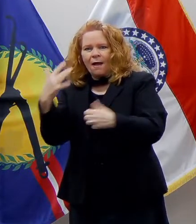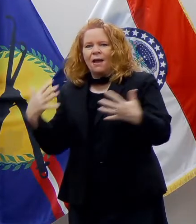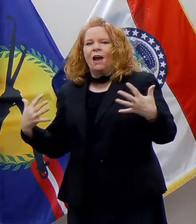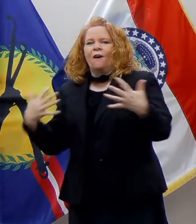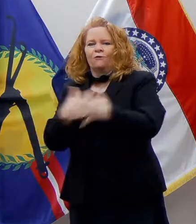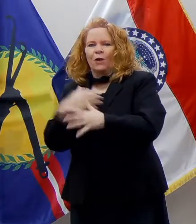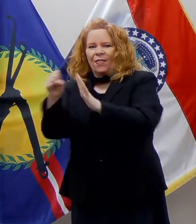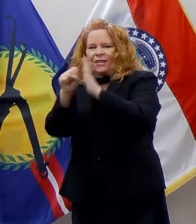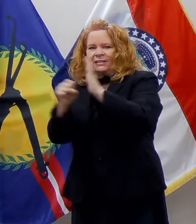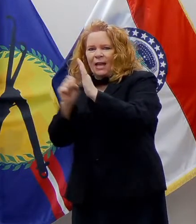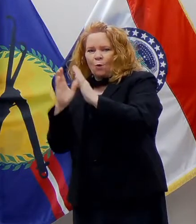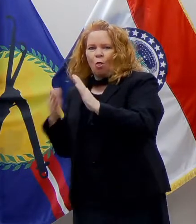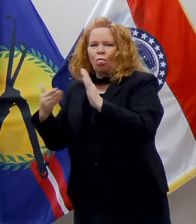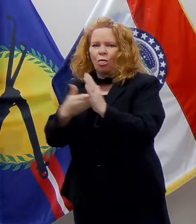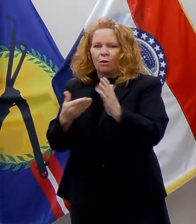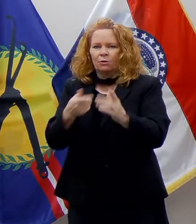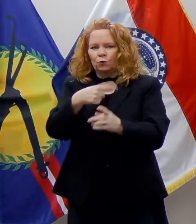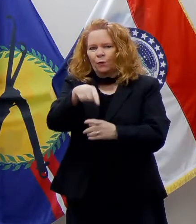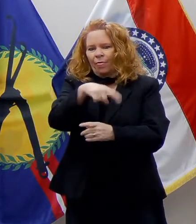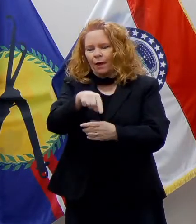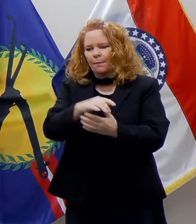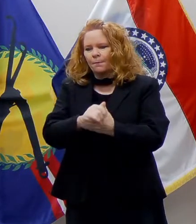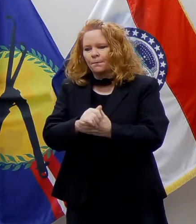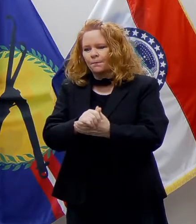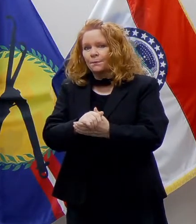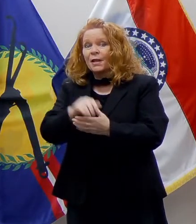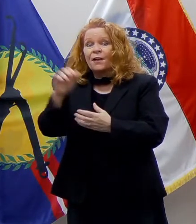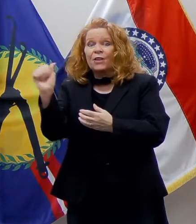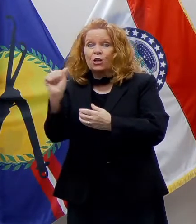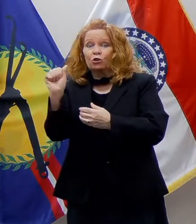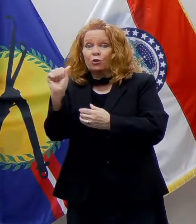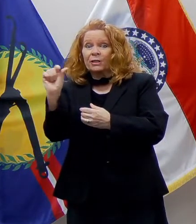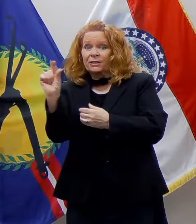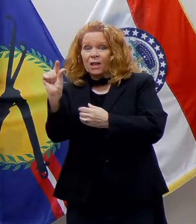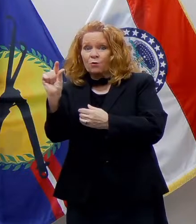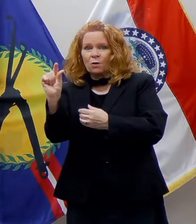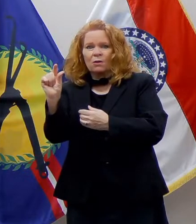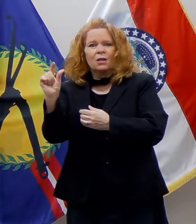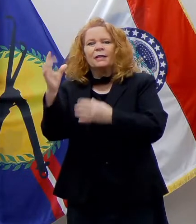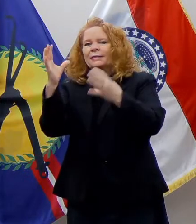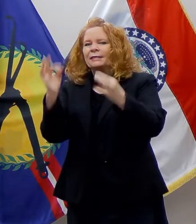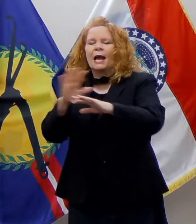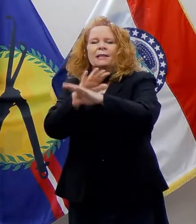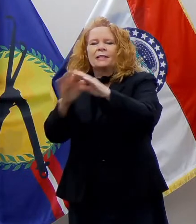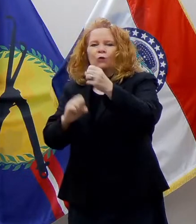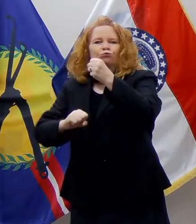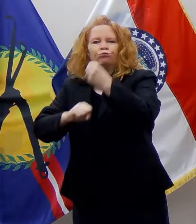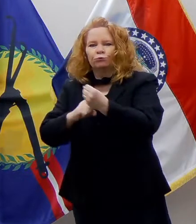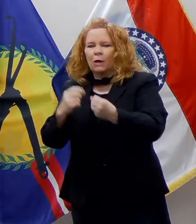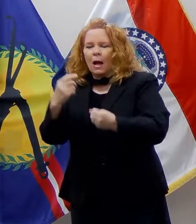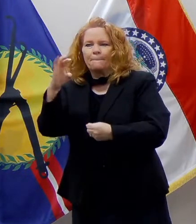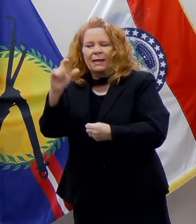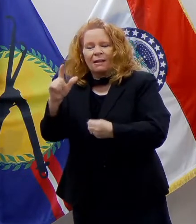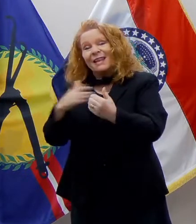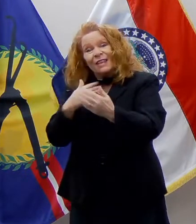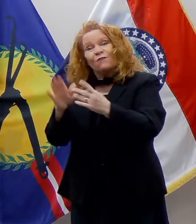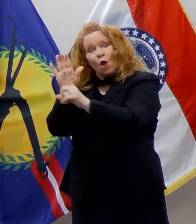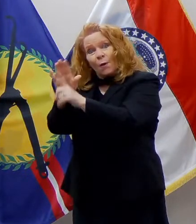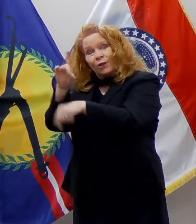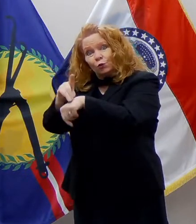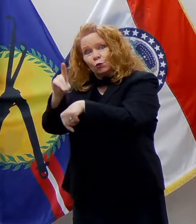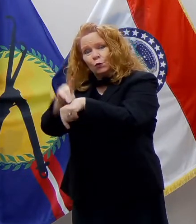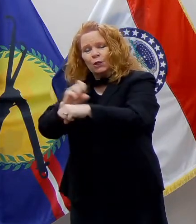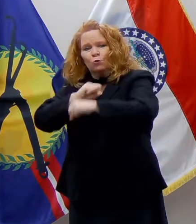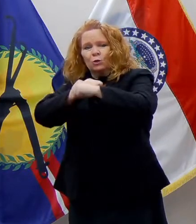will descend upon them. The Attorney General chose to not step up and appeal the Cole County case, ignoring his sworn duty to protect